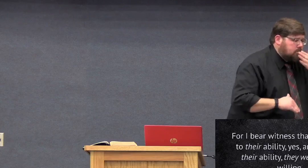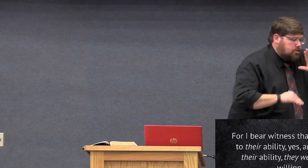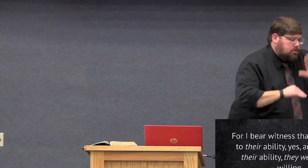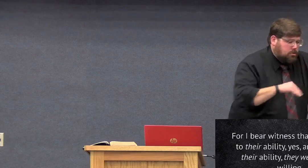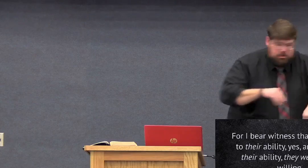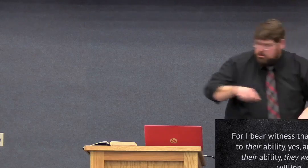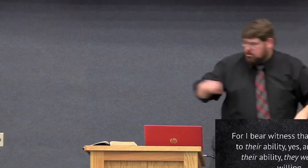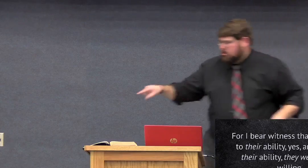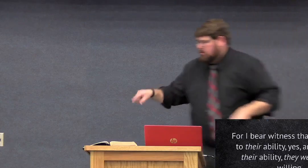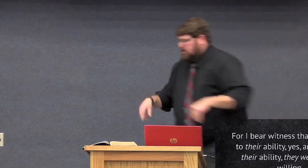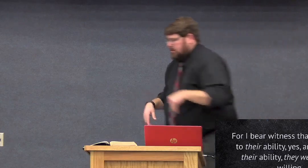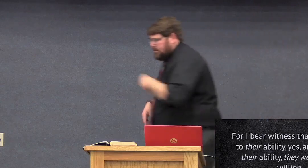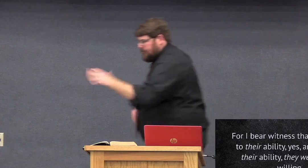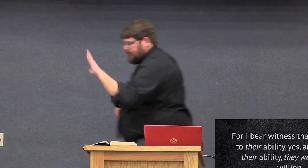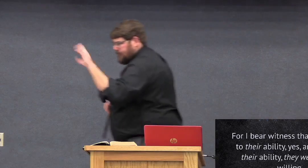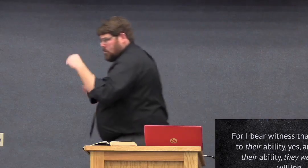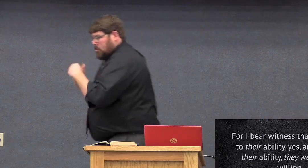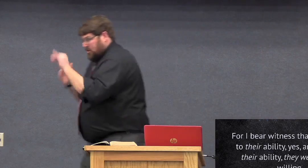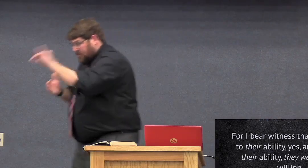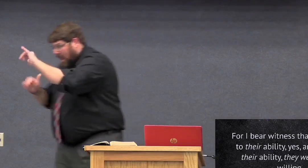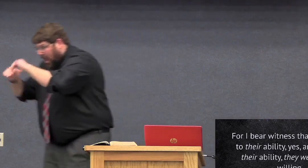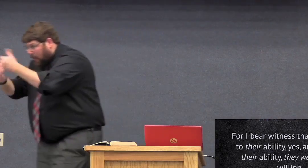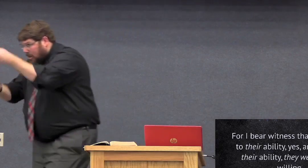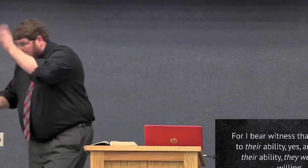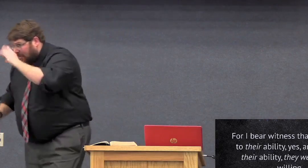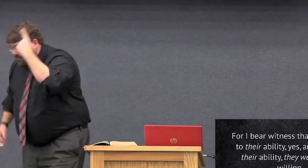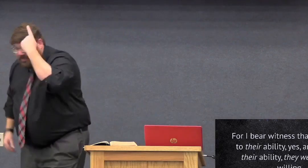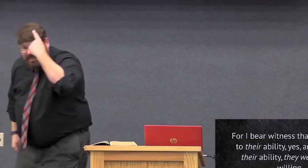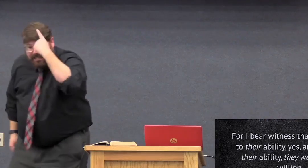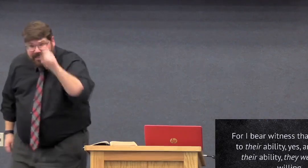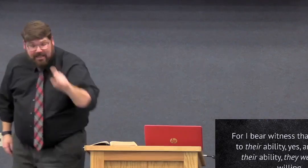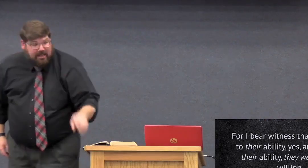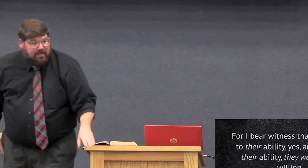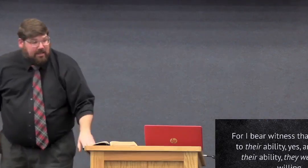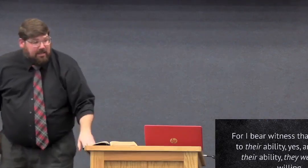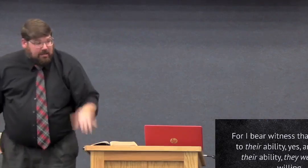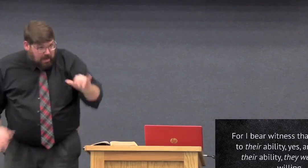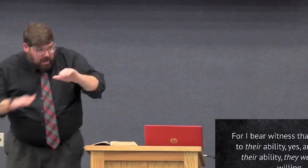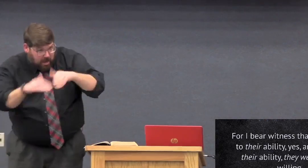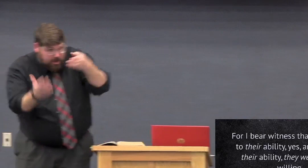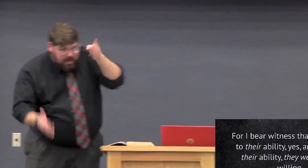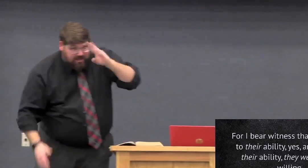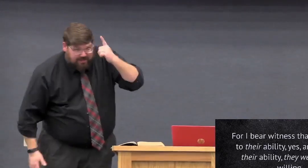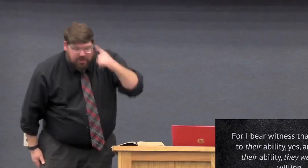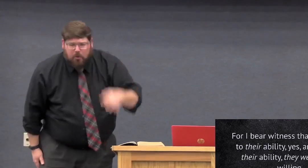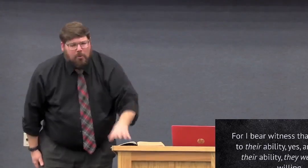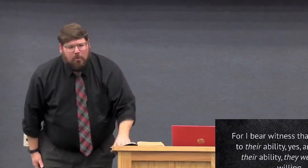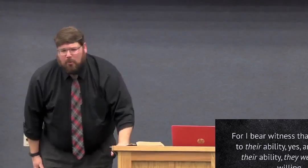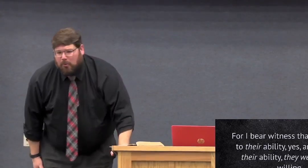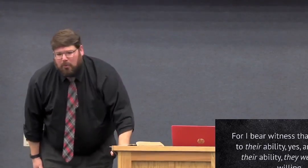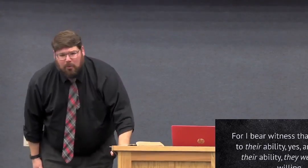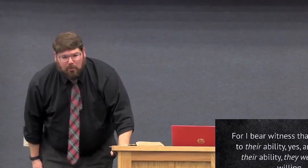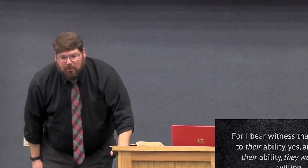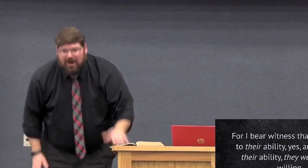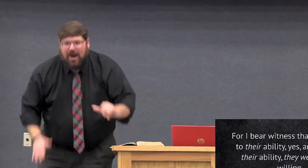that $200 is better than giving $50. That is not how God thinks about that. That is not how God